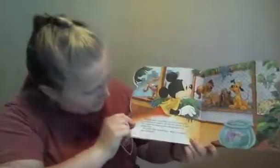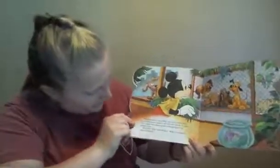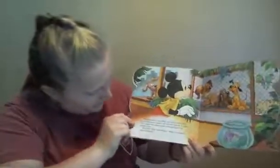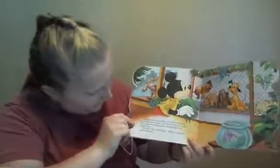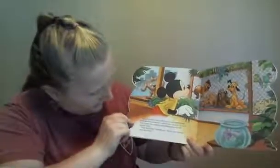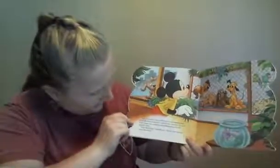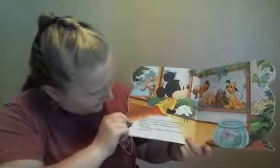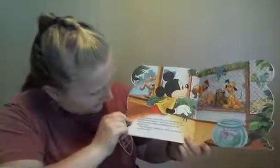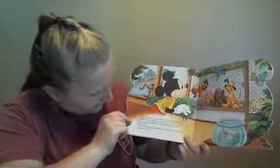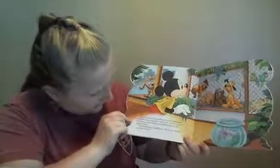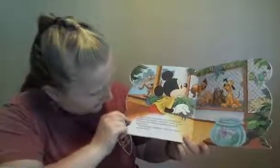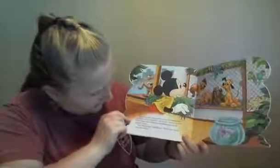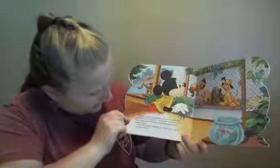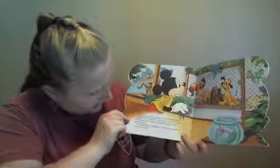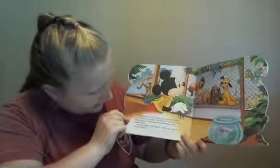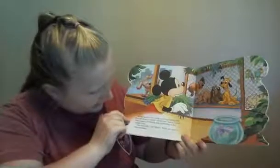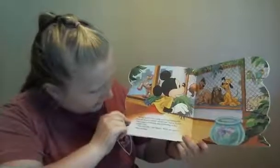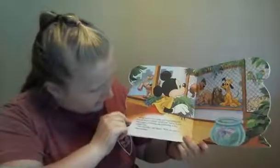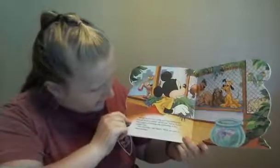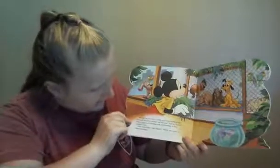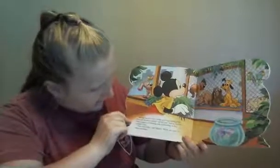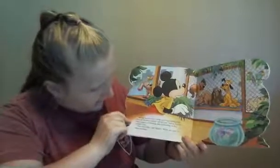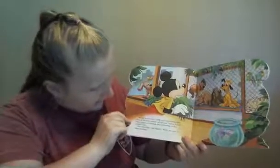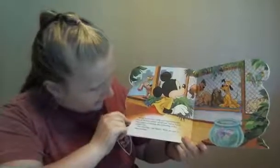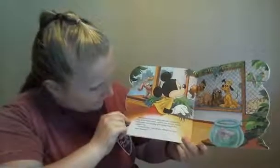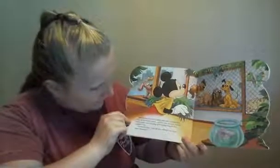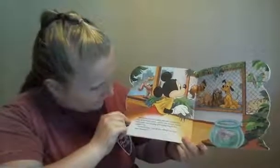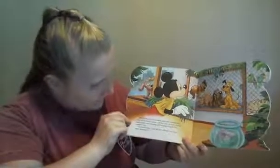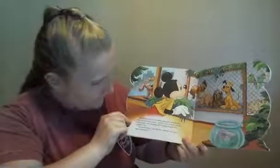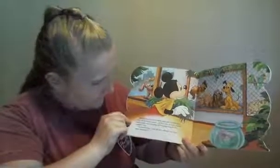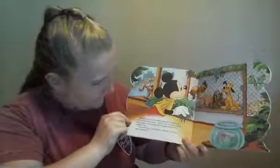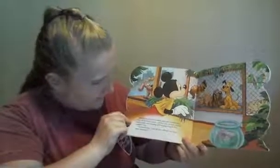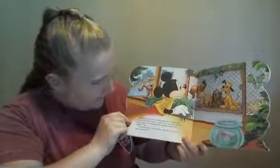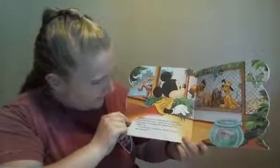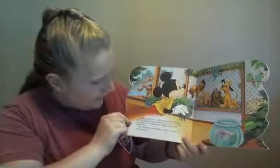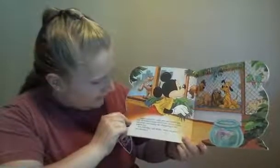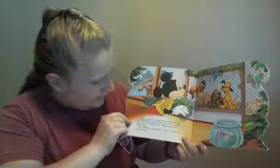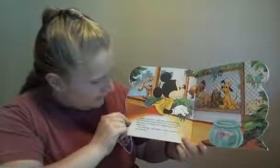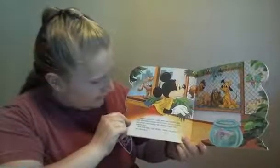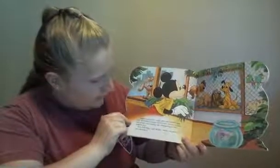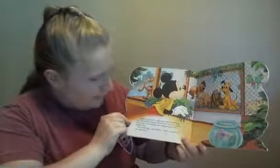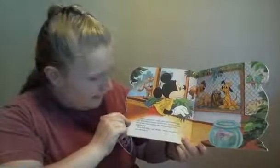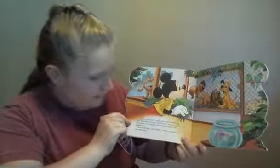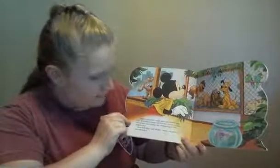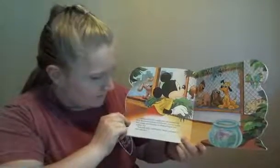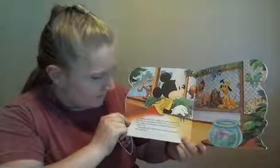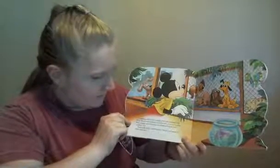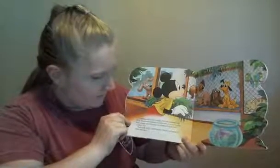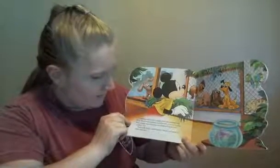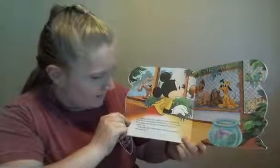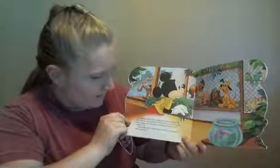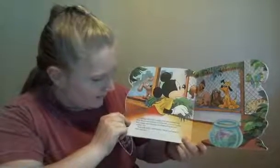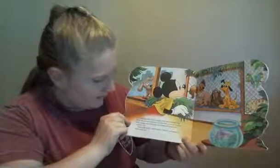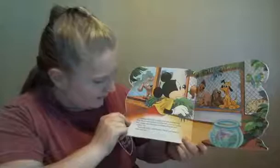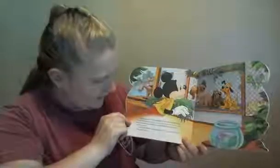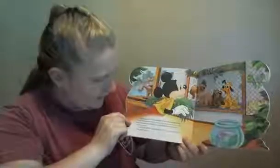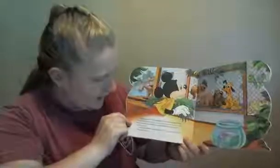Mickey gazed at the cuddly pets and colorful fish. They all seemed content, all but one, that is, a